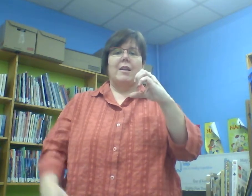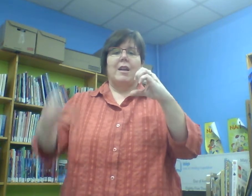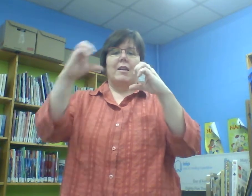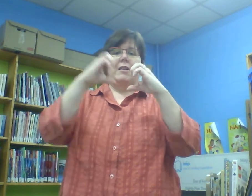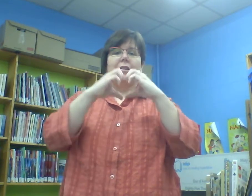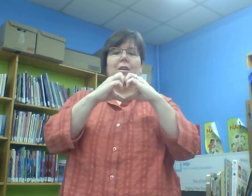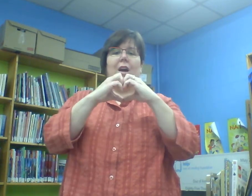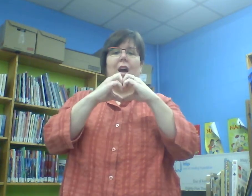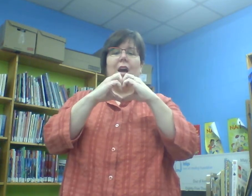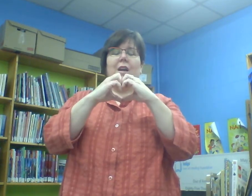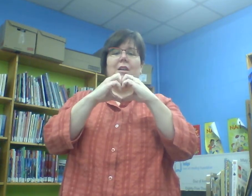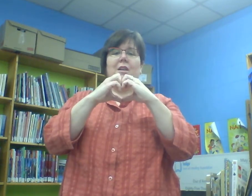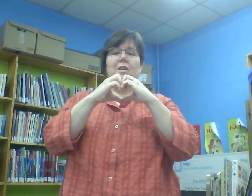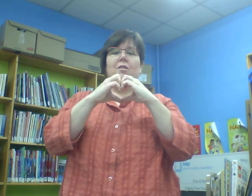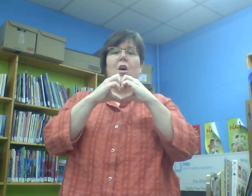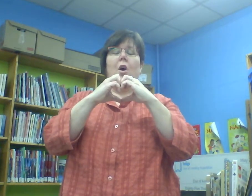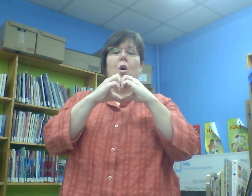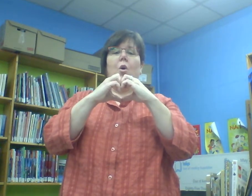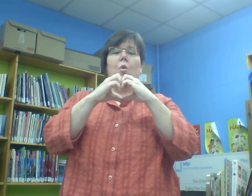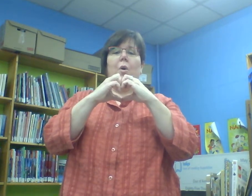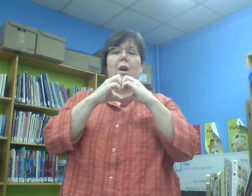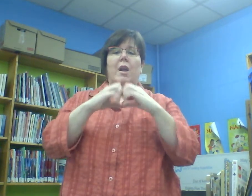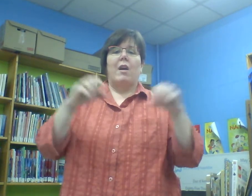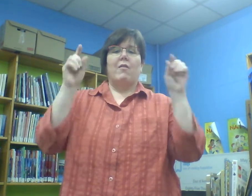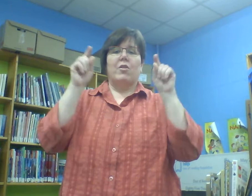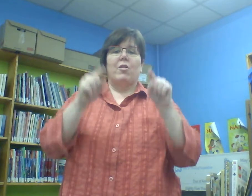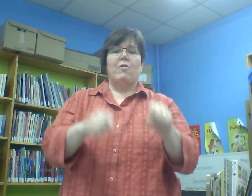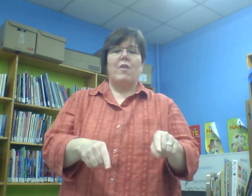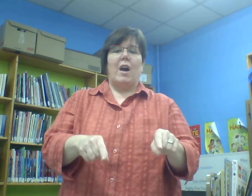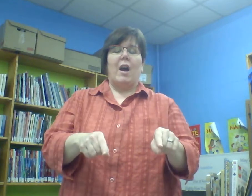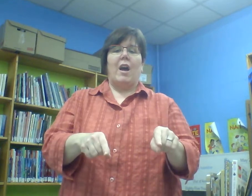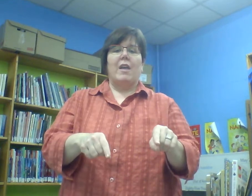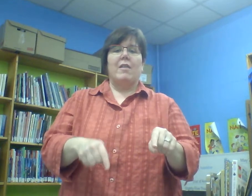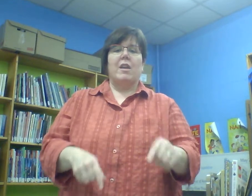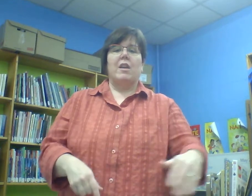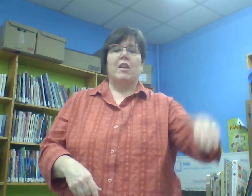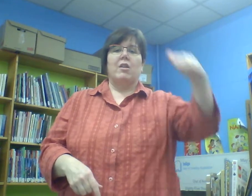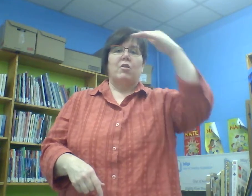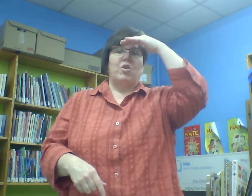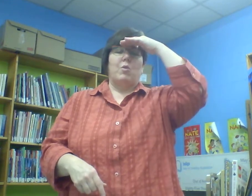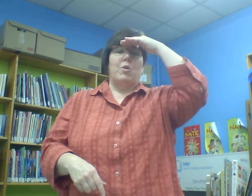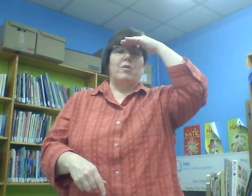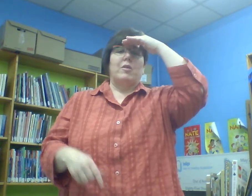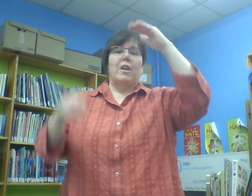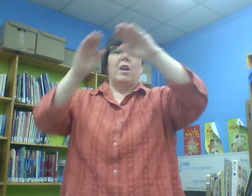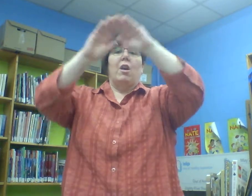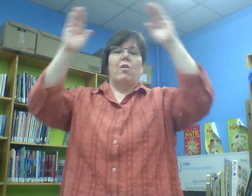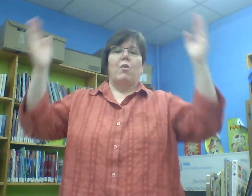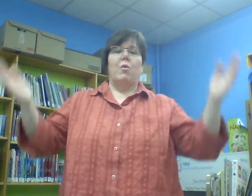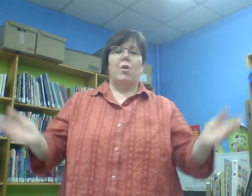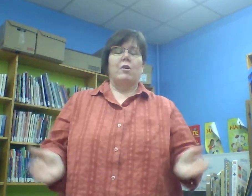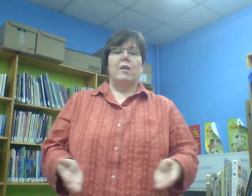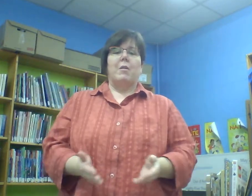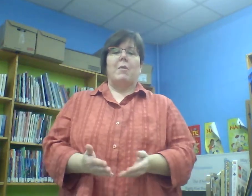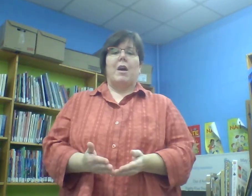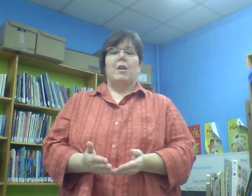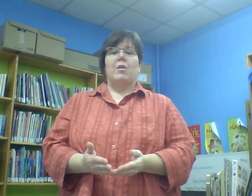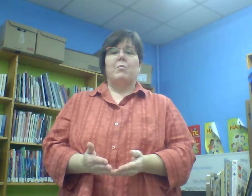Kindness, kindness, oh, whenever you find this, you will see the world's a better